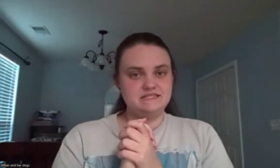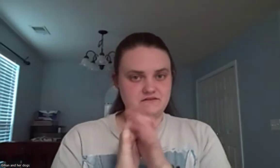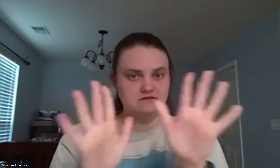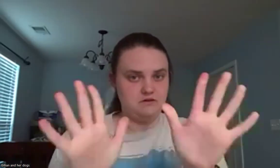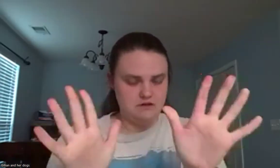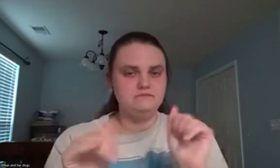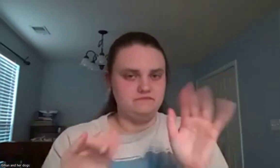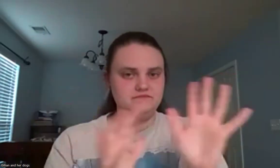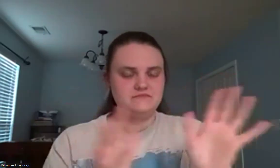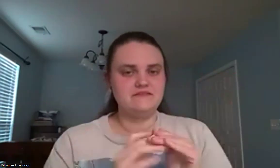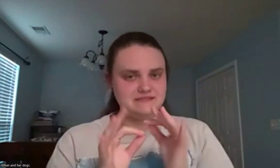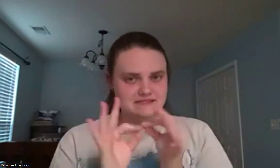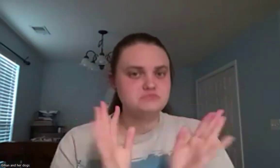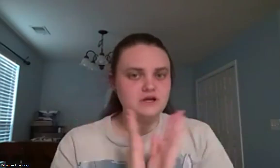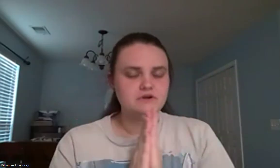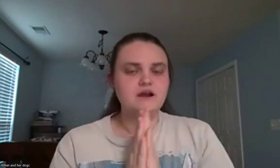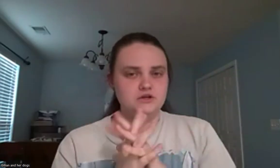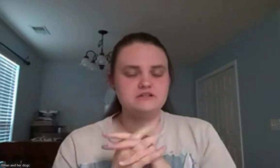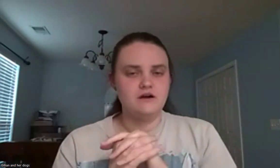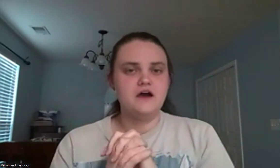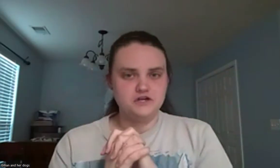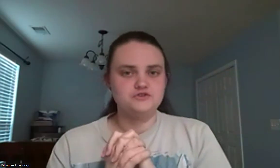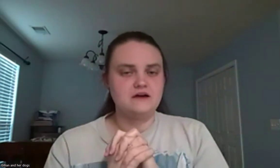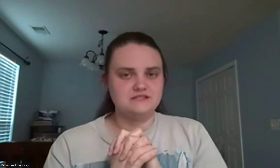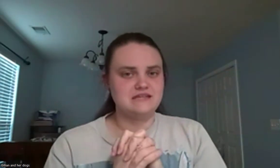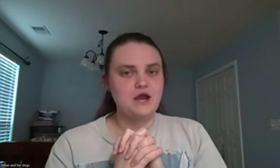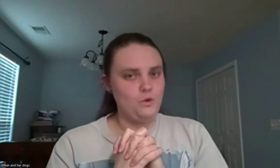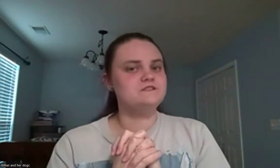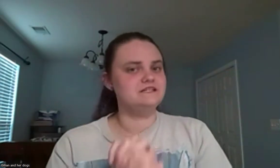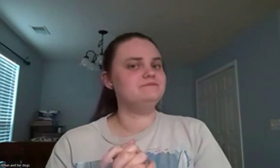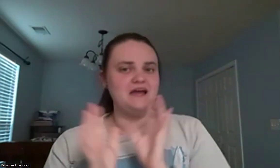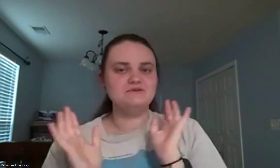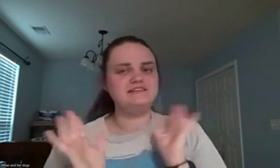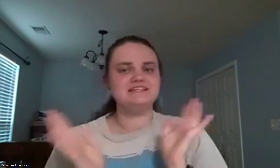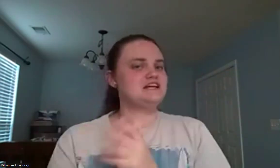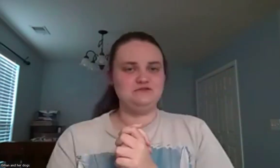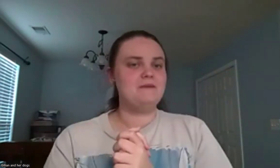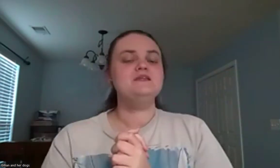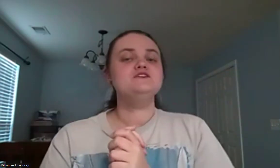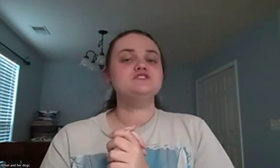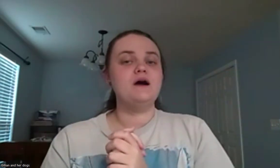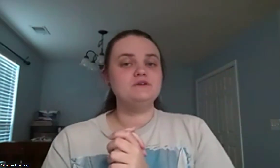4,567. Okay. That's a simple number. I could have gone in the hundred thousands. I almost did. I was like, let's not do that. So I would